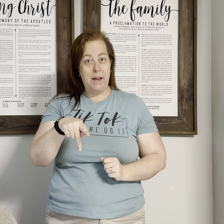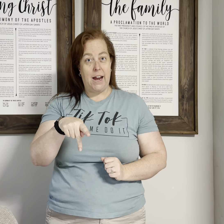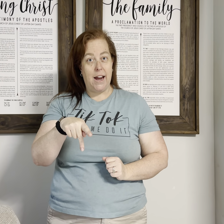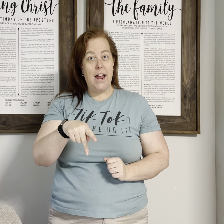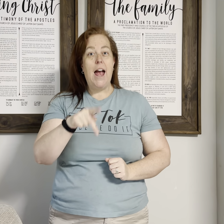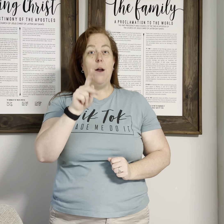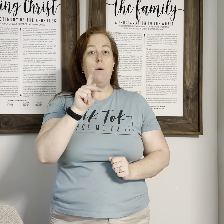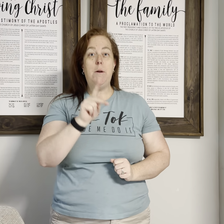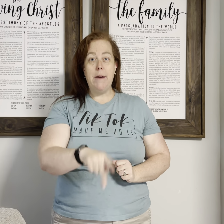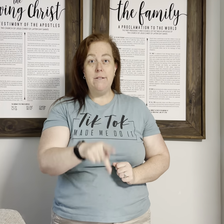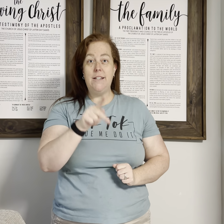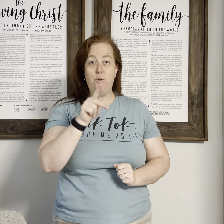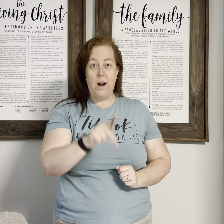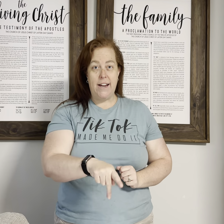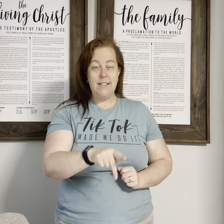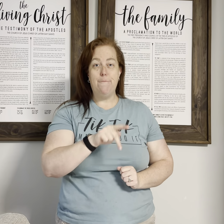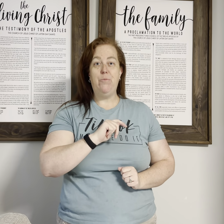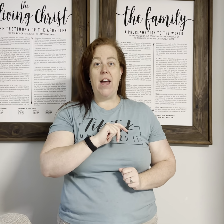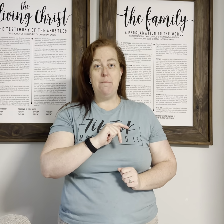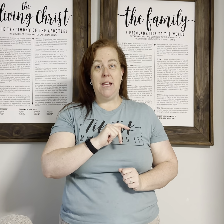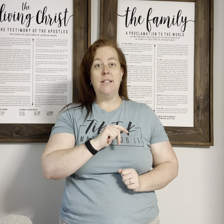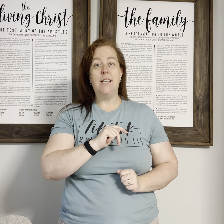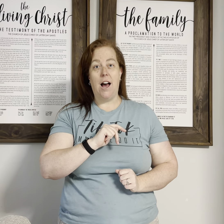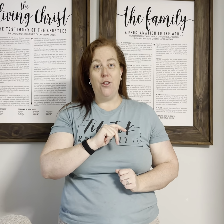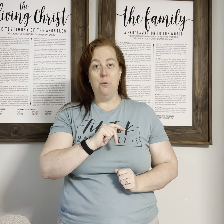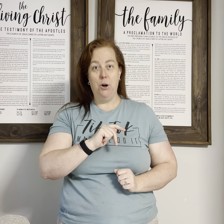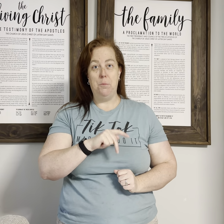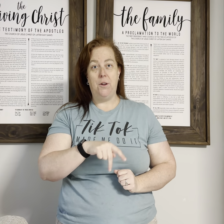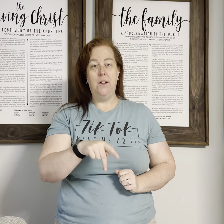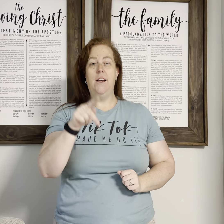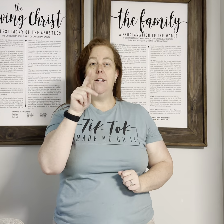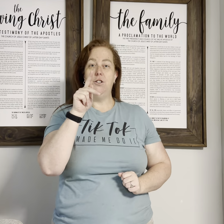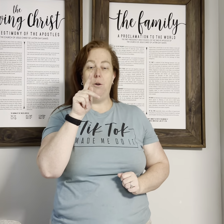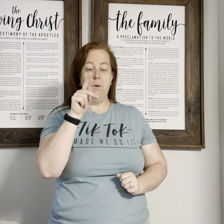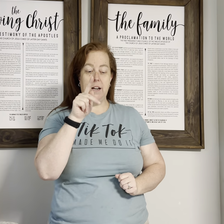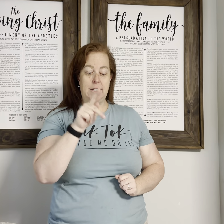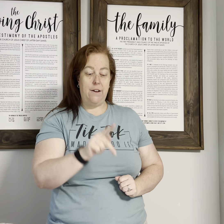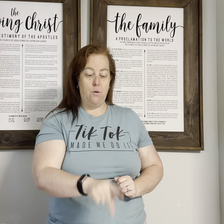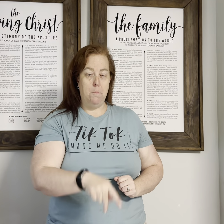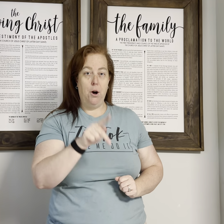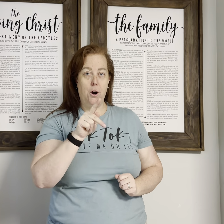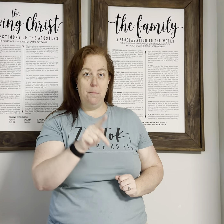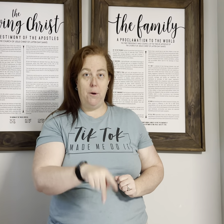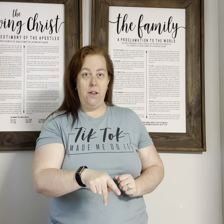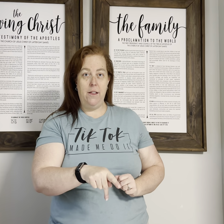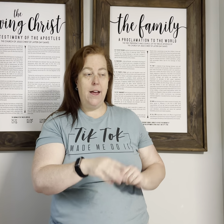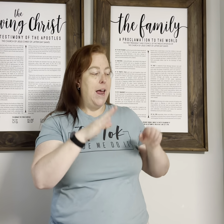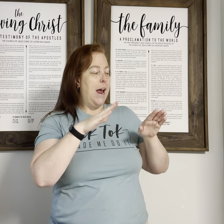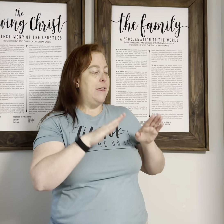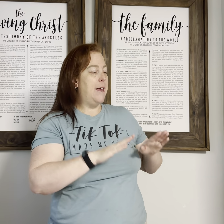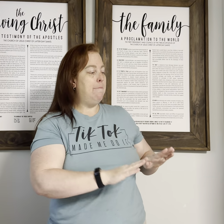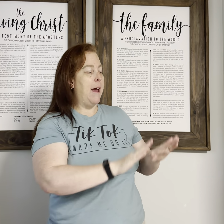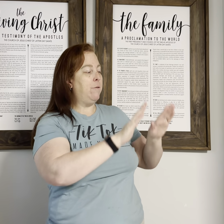P. And when we bounce it twice, that means the color purple. So we're going to say for purple. And then